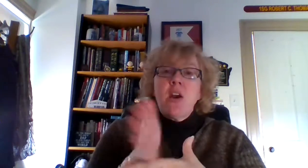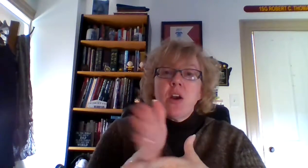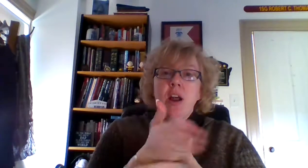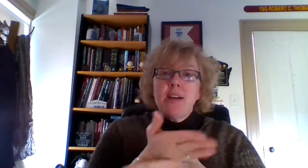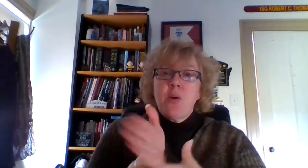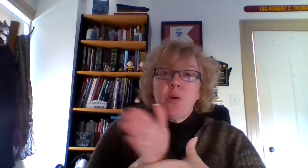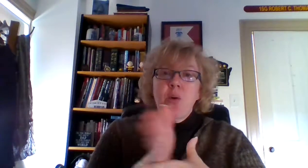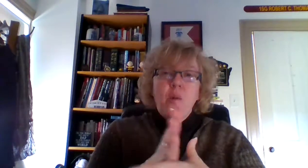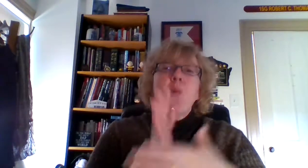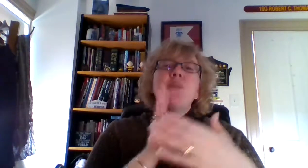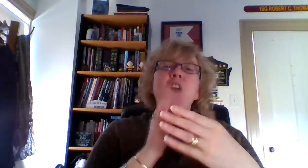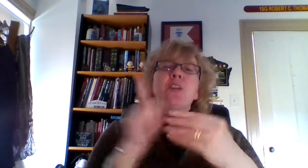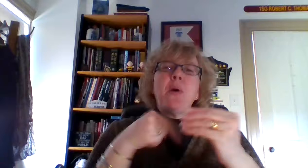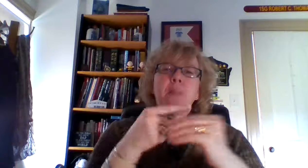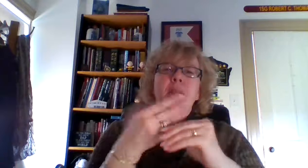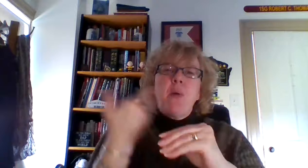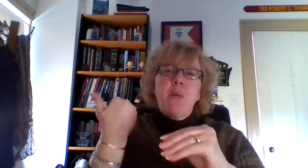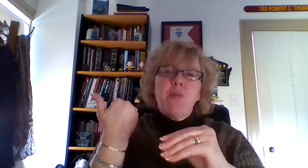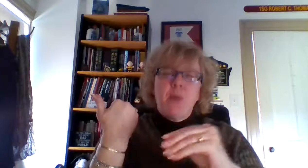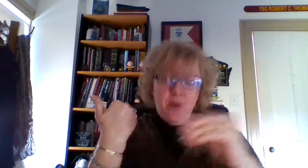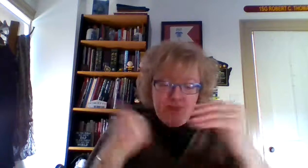Share. We talked about that one before.